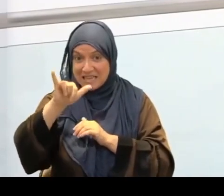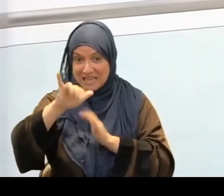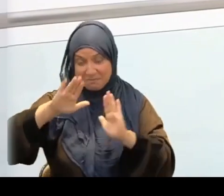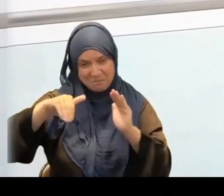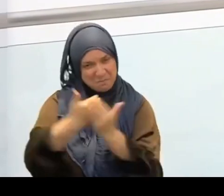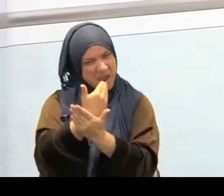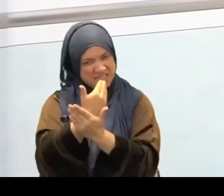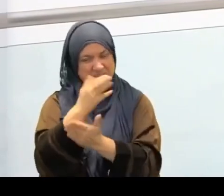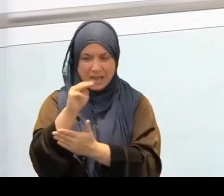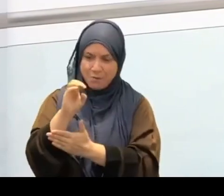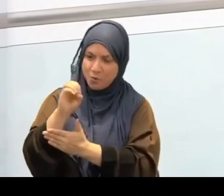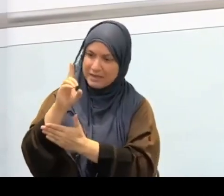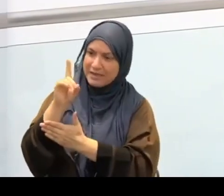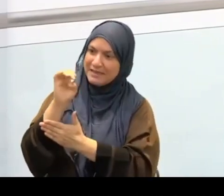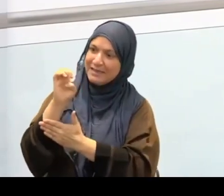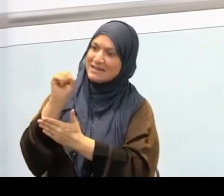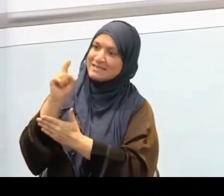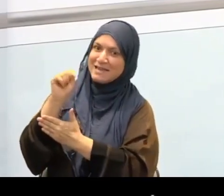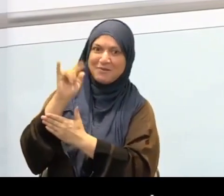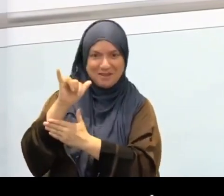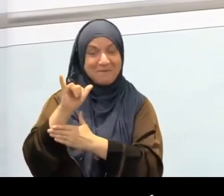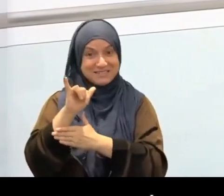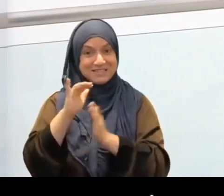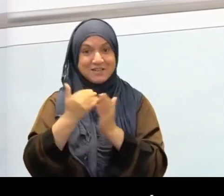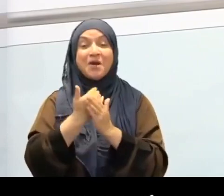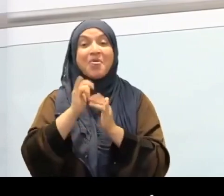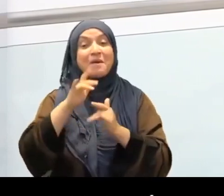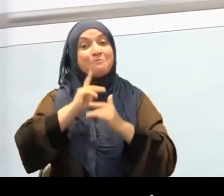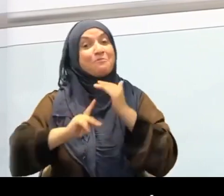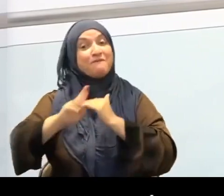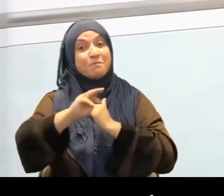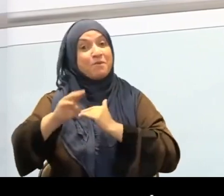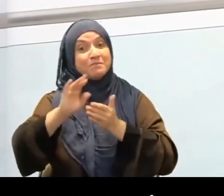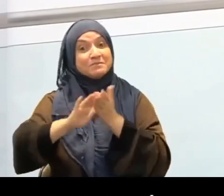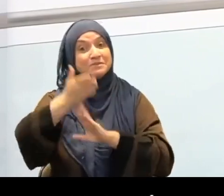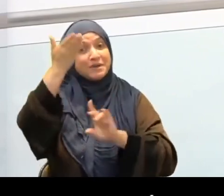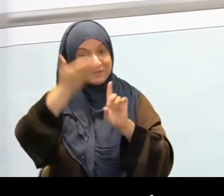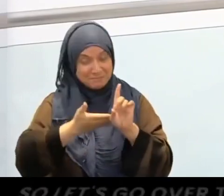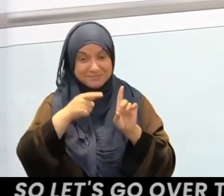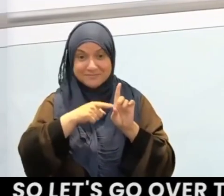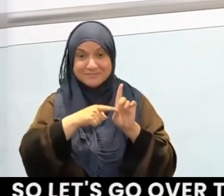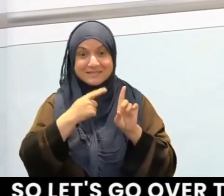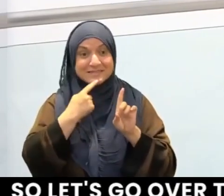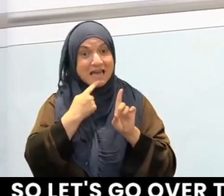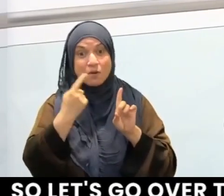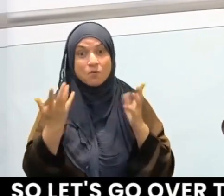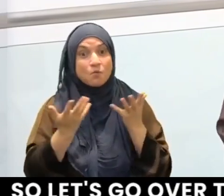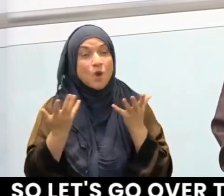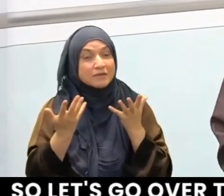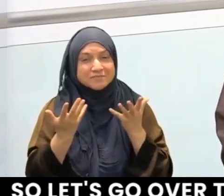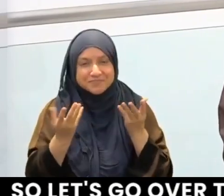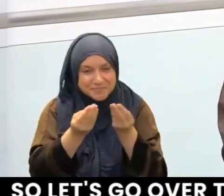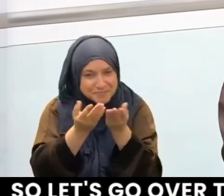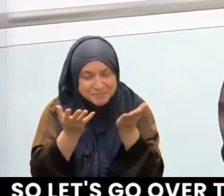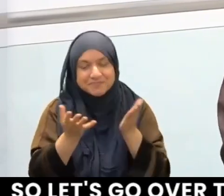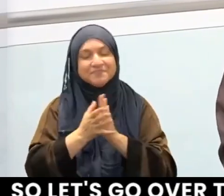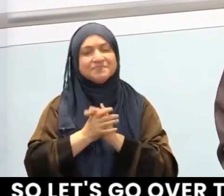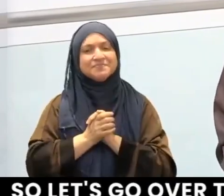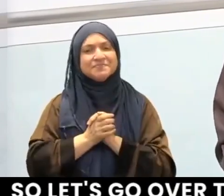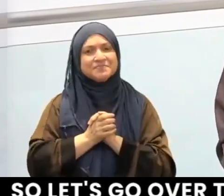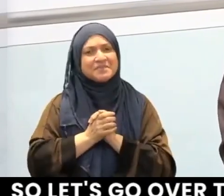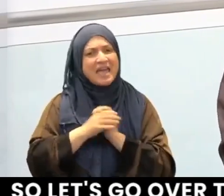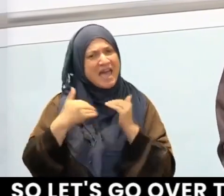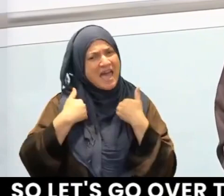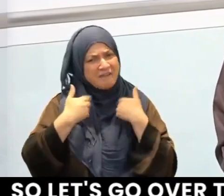this, alayhi salatu wasalam, three times. And they're all around the same theme. So let's go over these three ahadith, insha'Allah